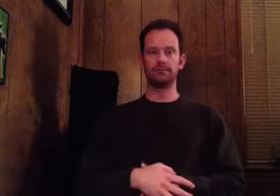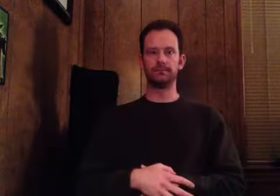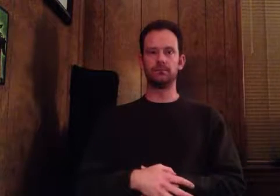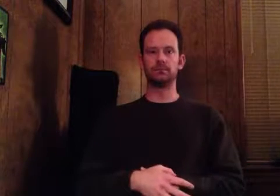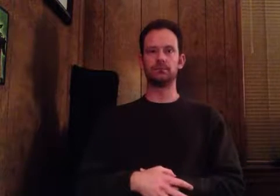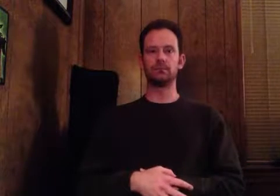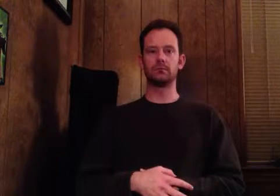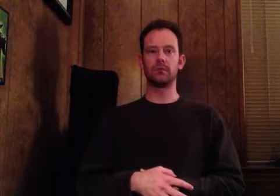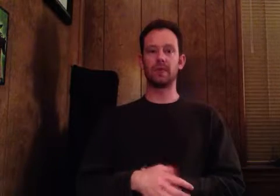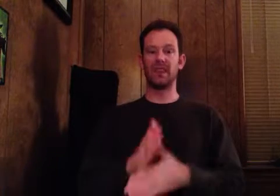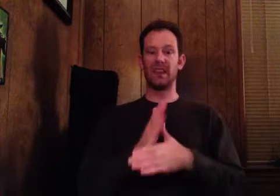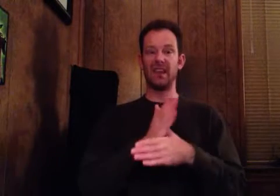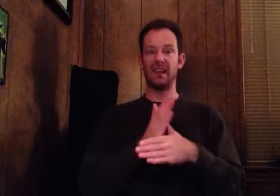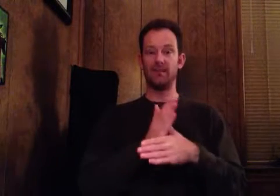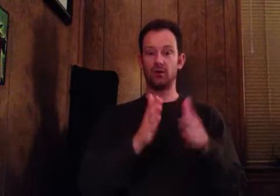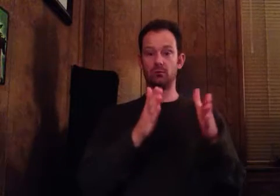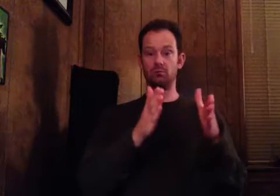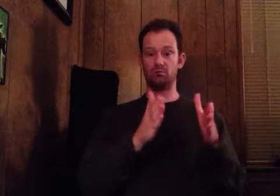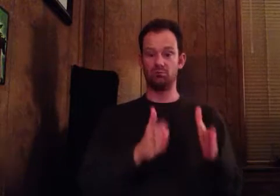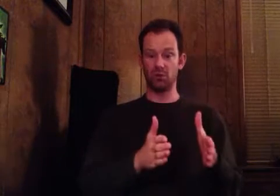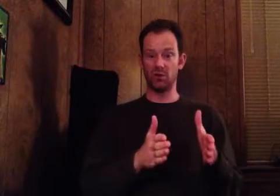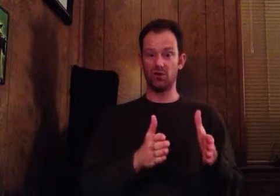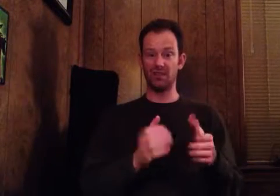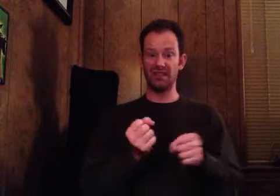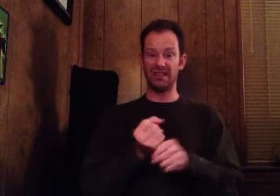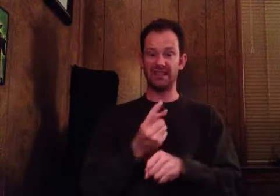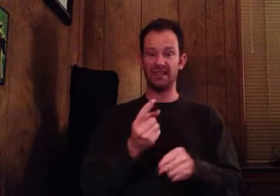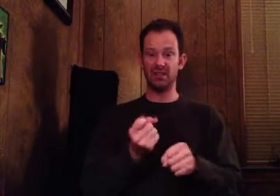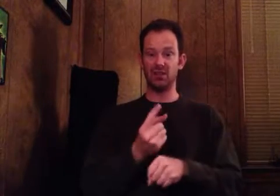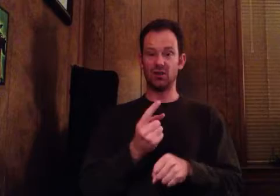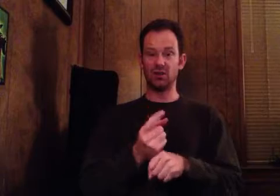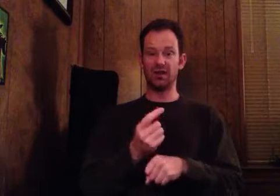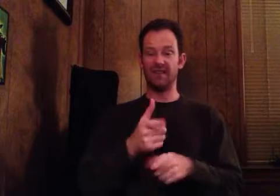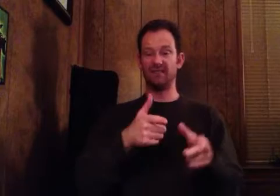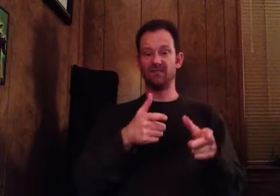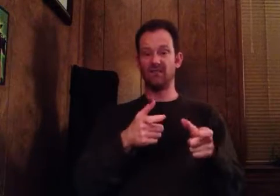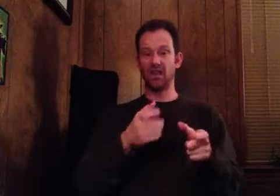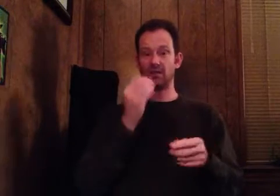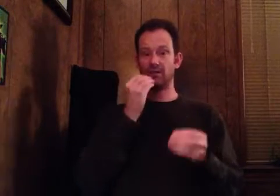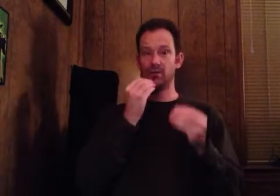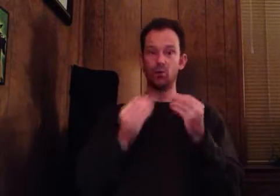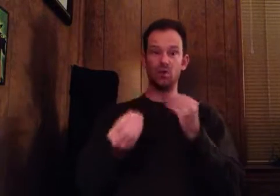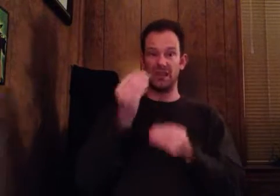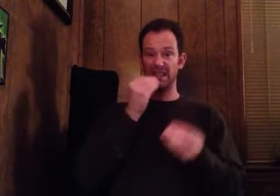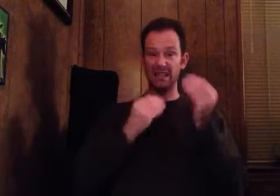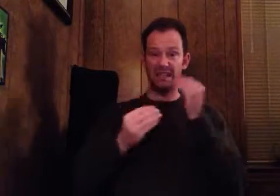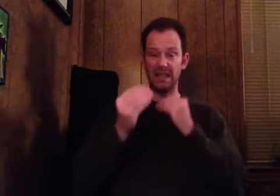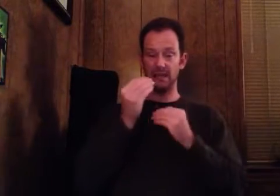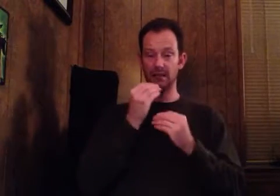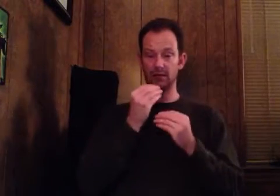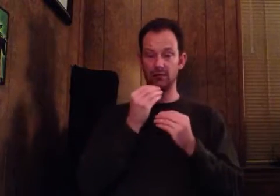The average person's yearly fast food intake will contain 12